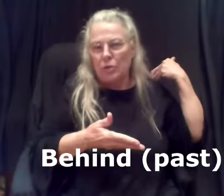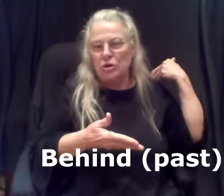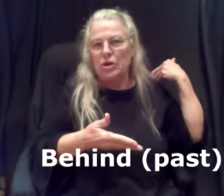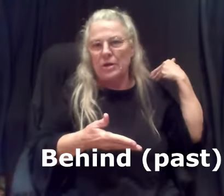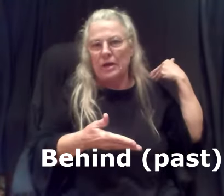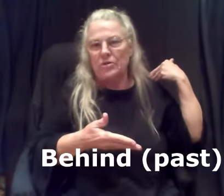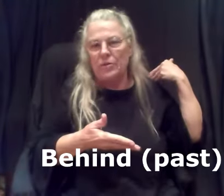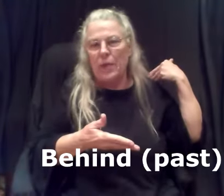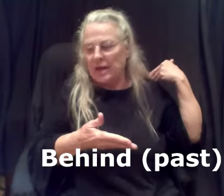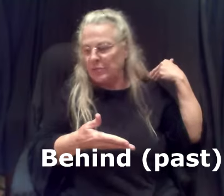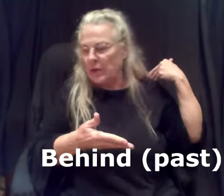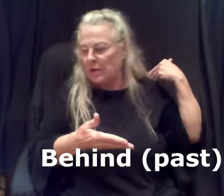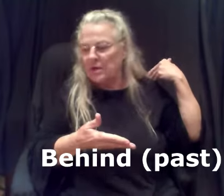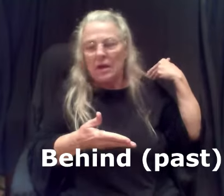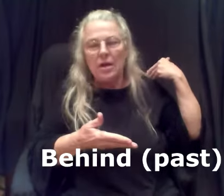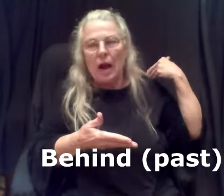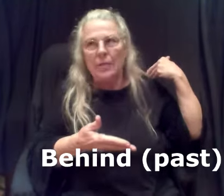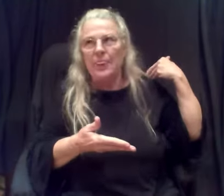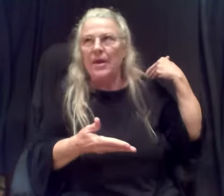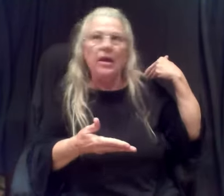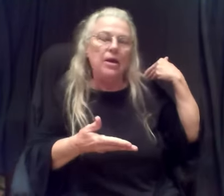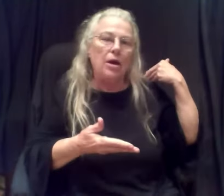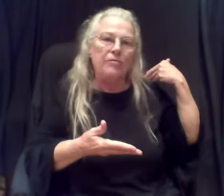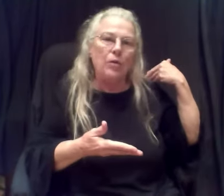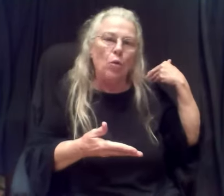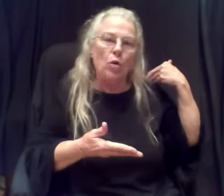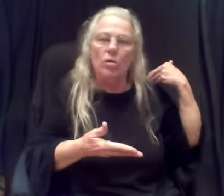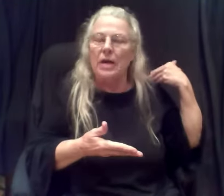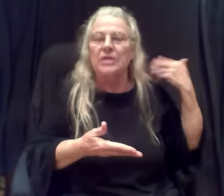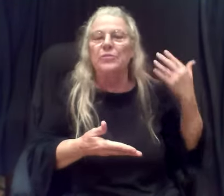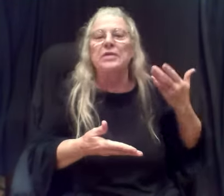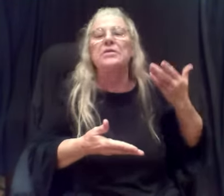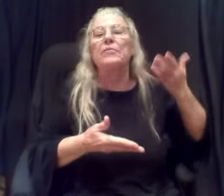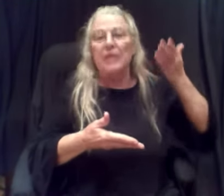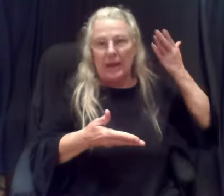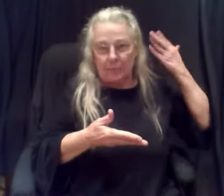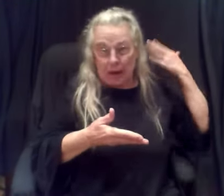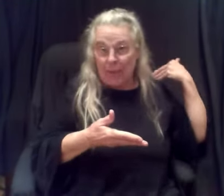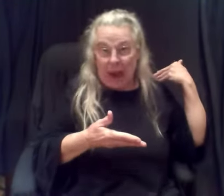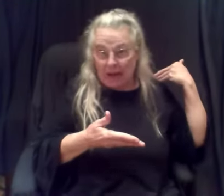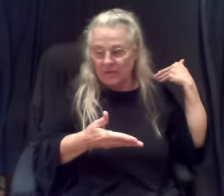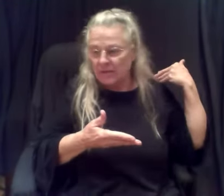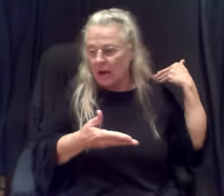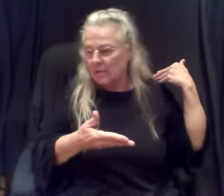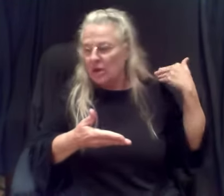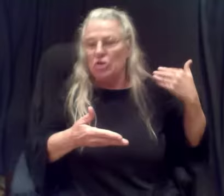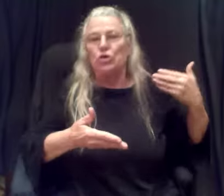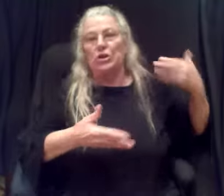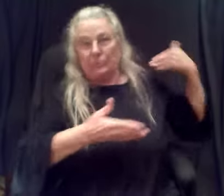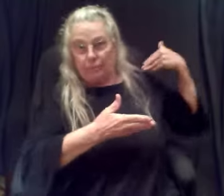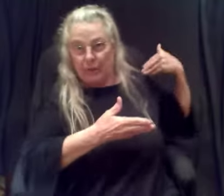it into the past because I'm thinking of the world as being something in my past, not just